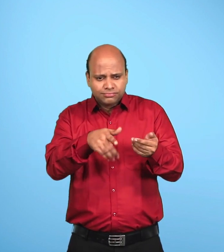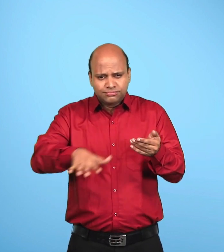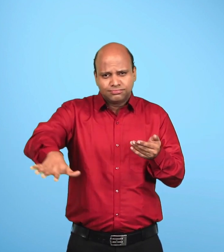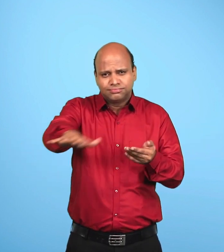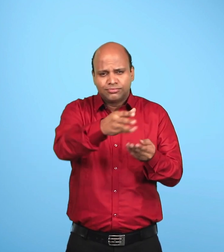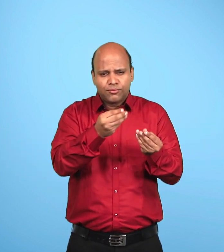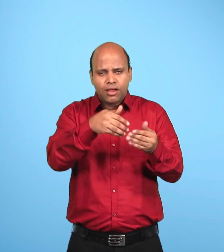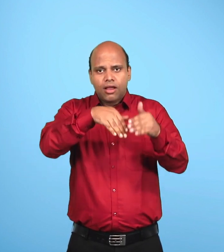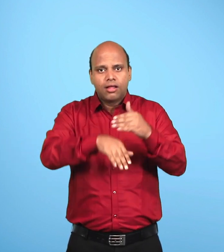of soils and pebbles.